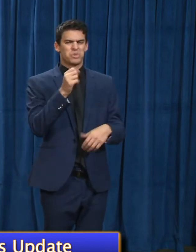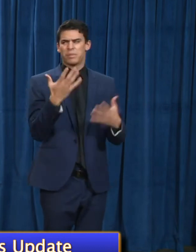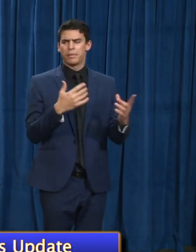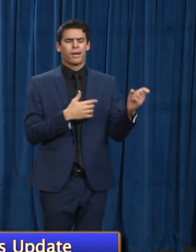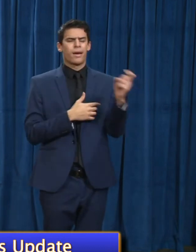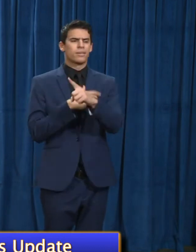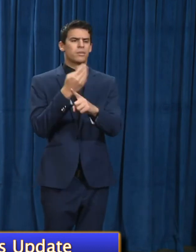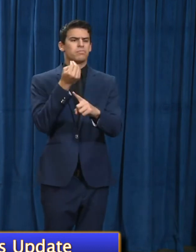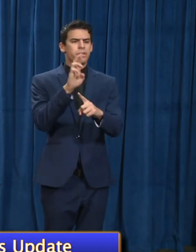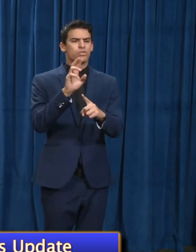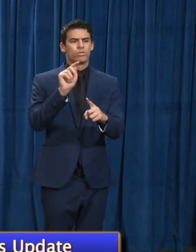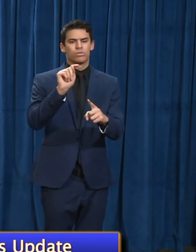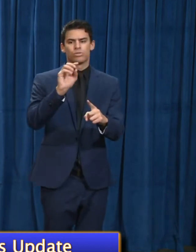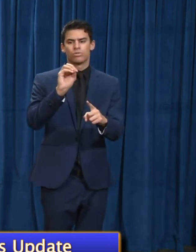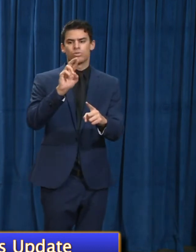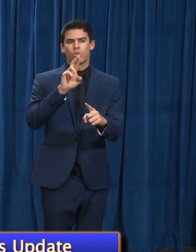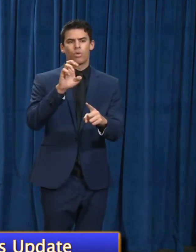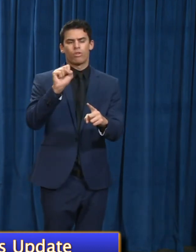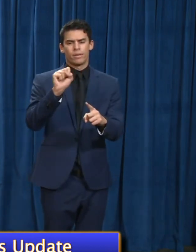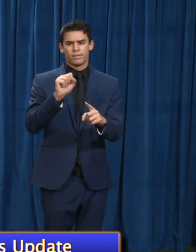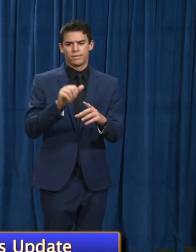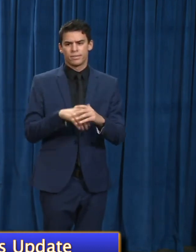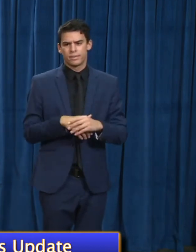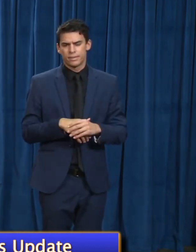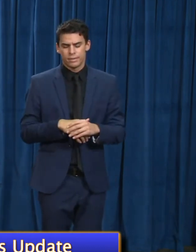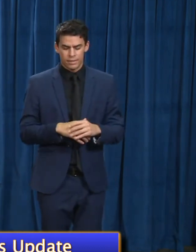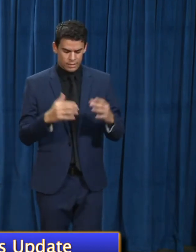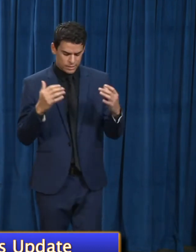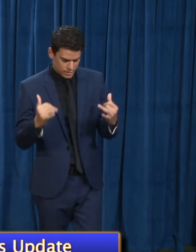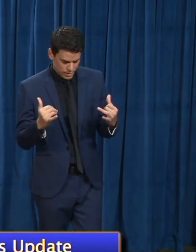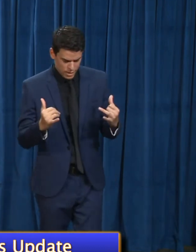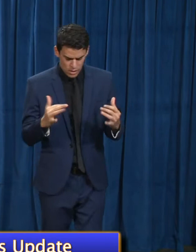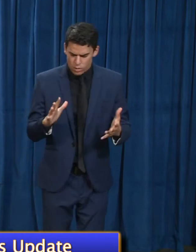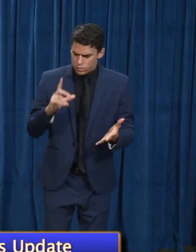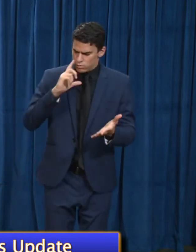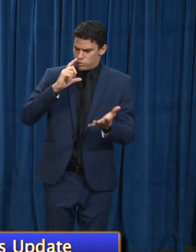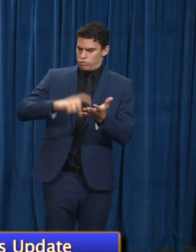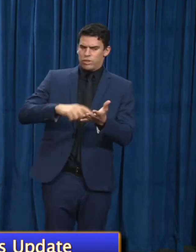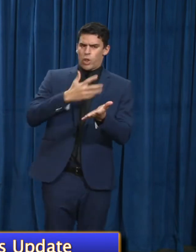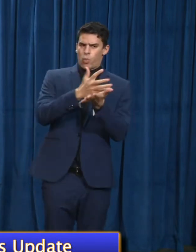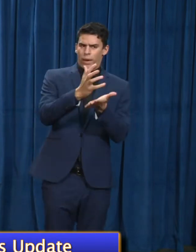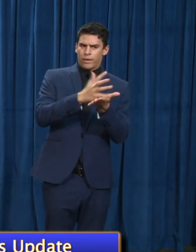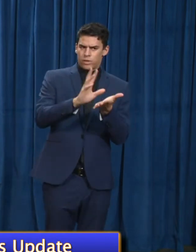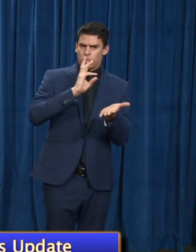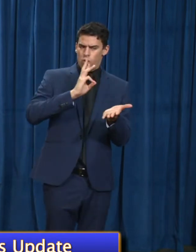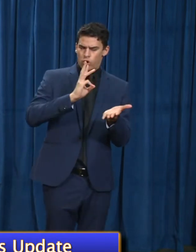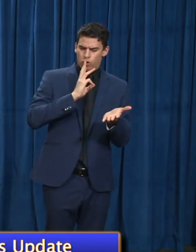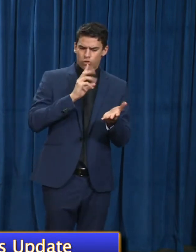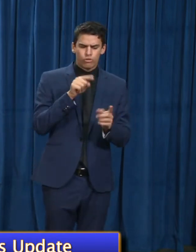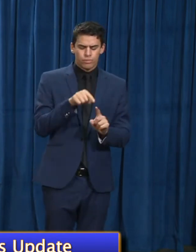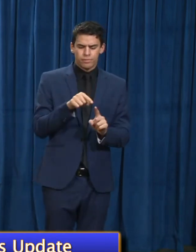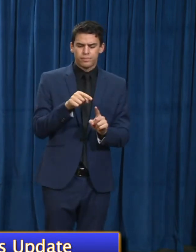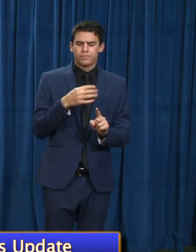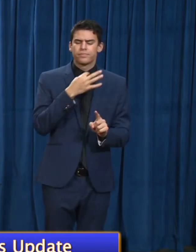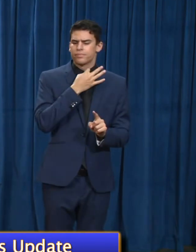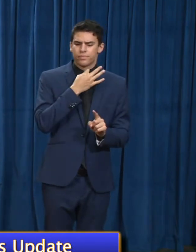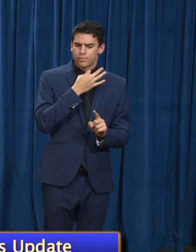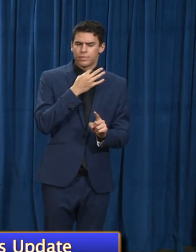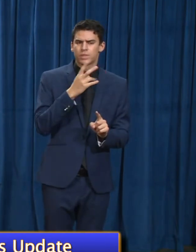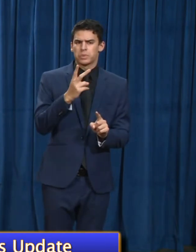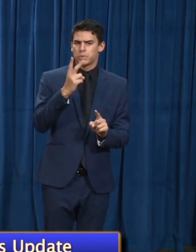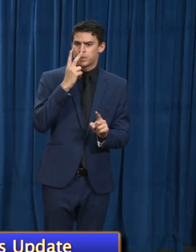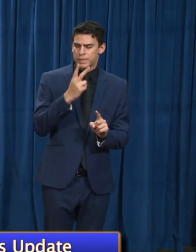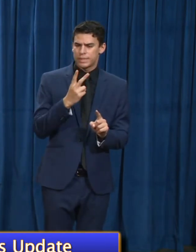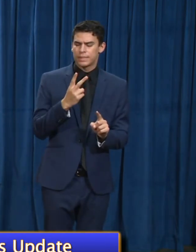actually. In terms of what you're seeing from the wastewater, are you seeing a